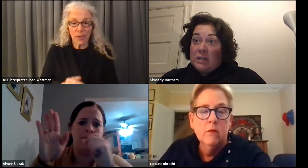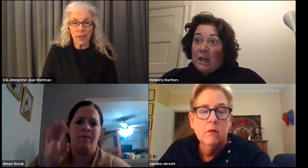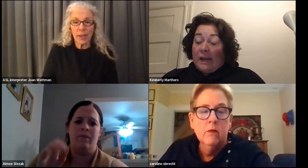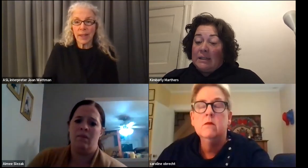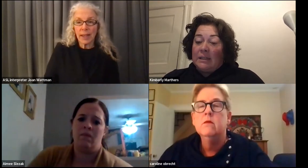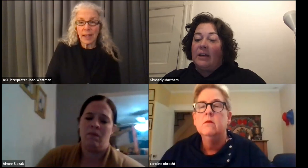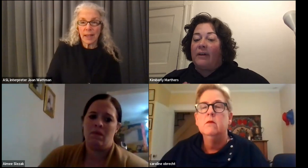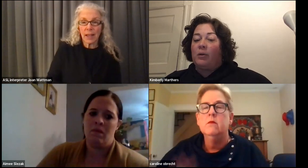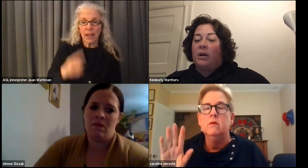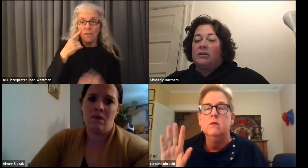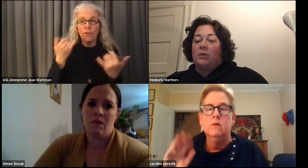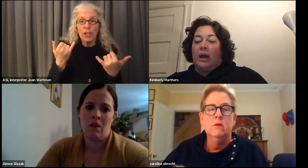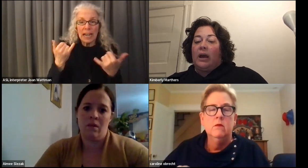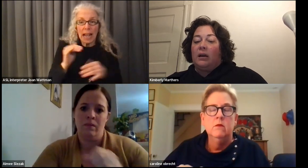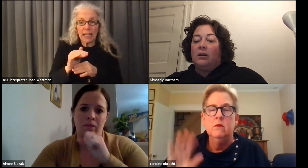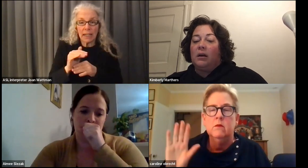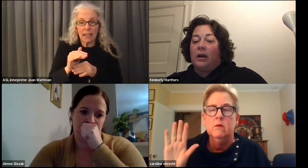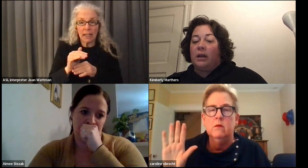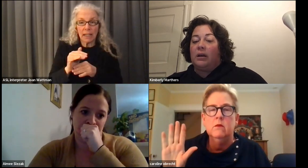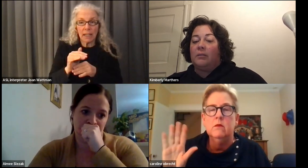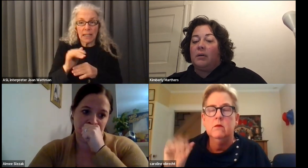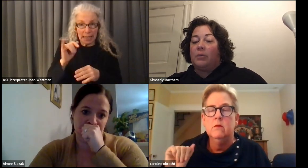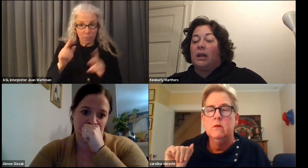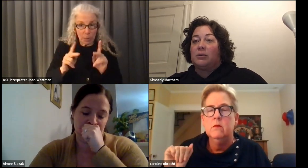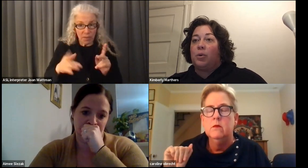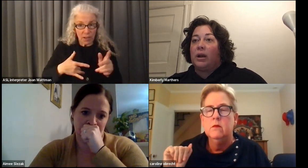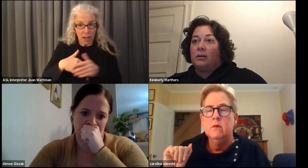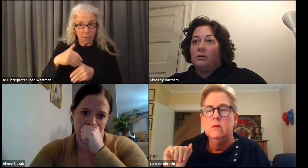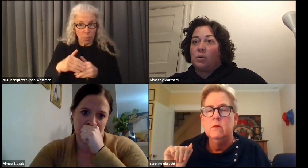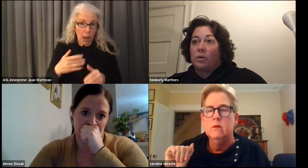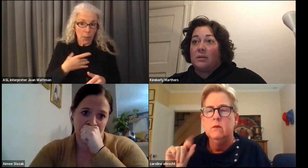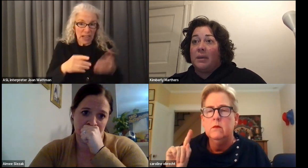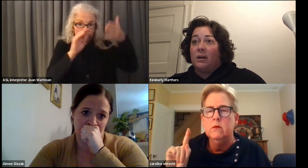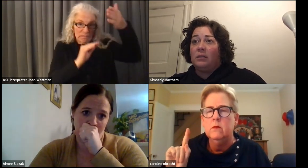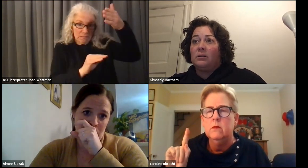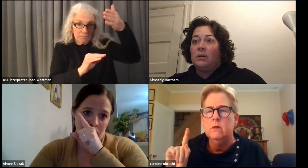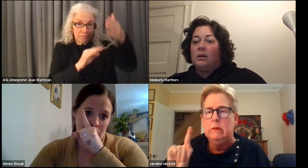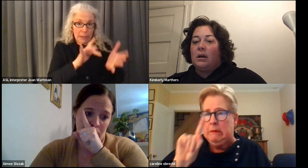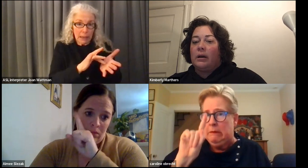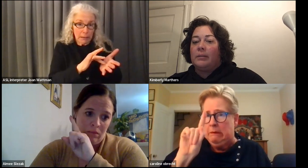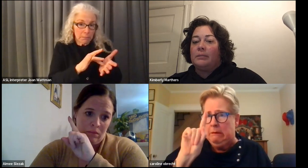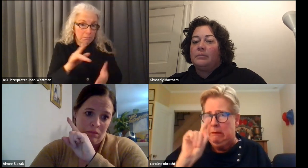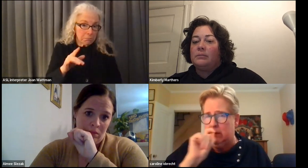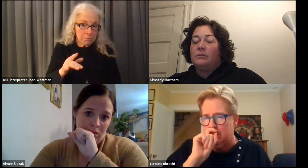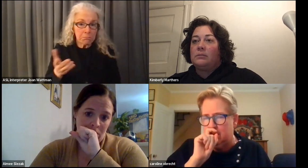as for tonight, if everyone is okay, I think I would like to put it towards the middle,